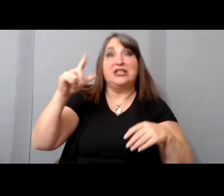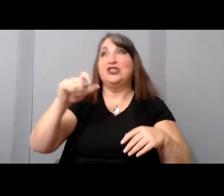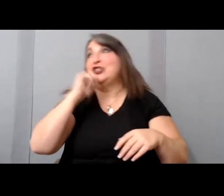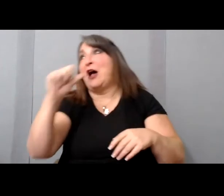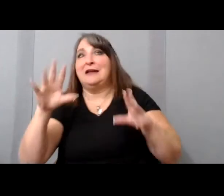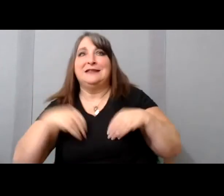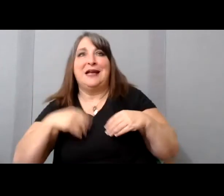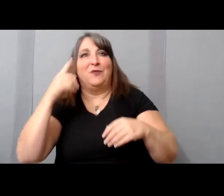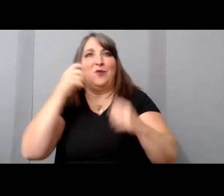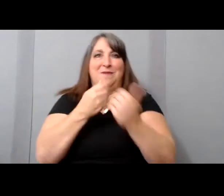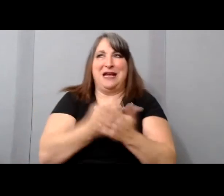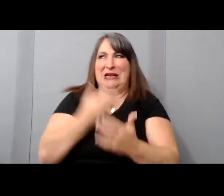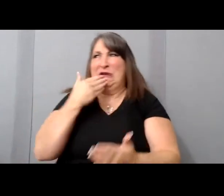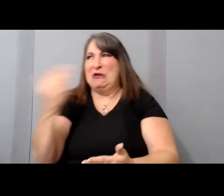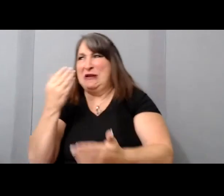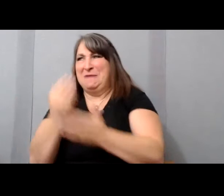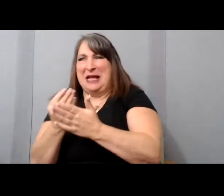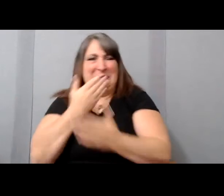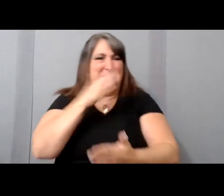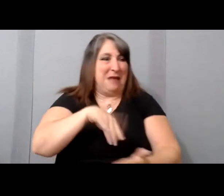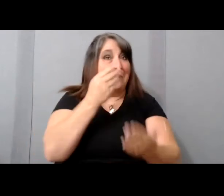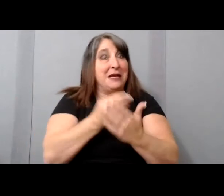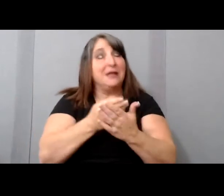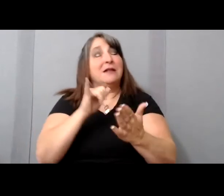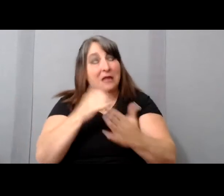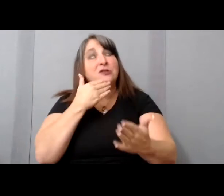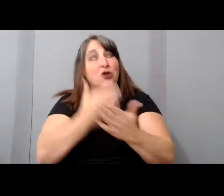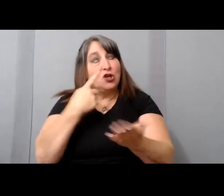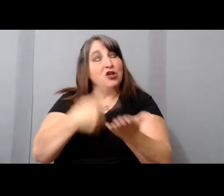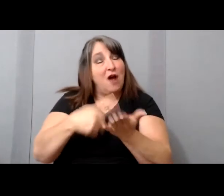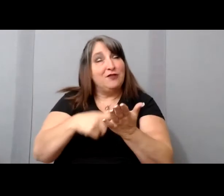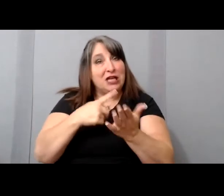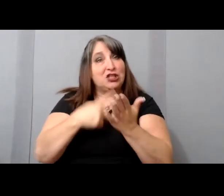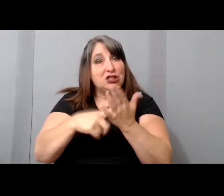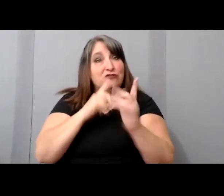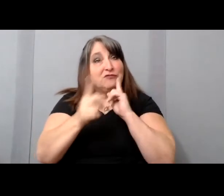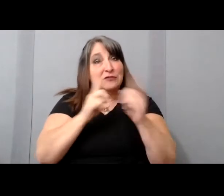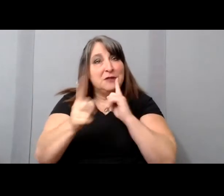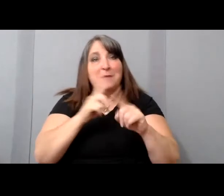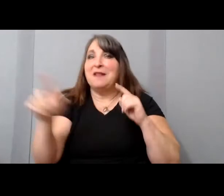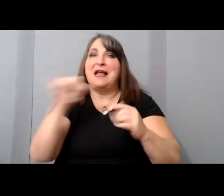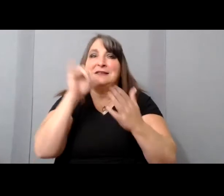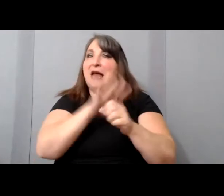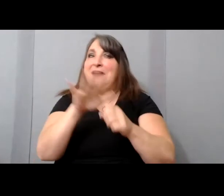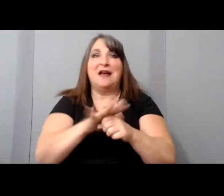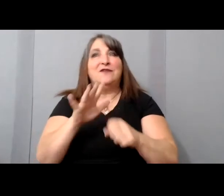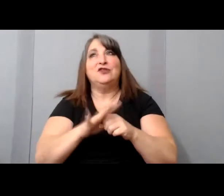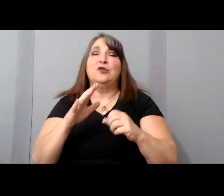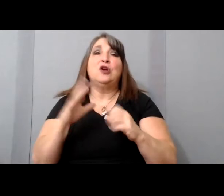money. And I think that's a really healthy and useful conversation, but it's not enough to talk about the